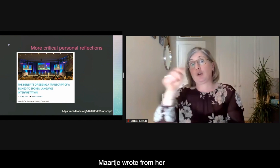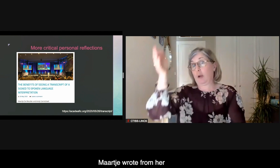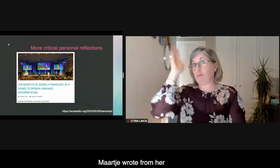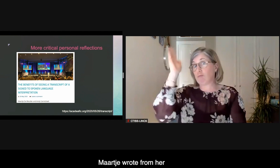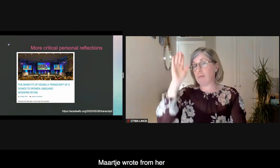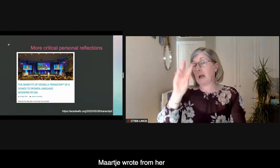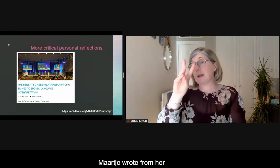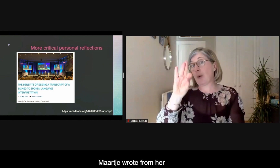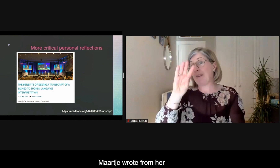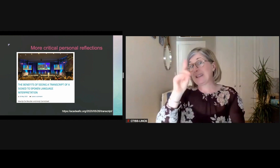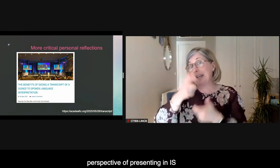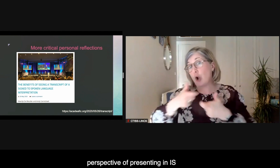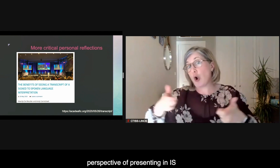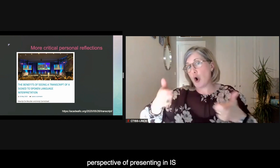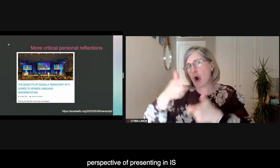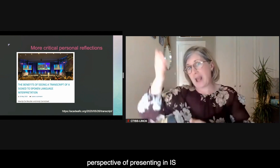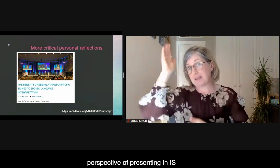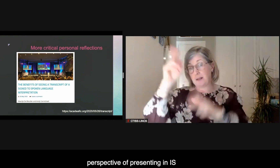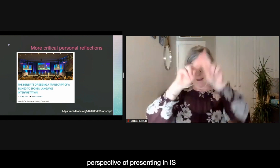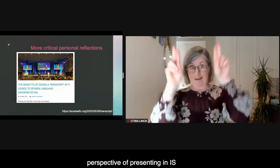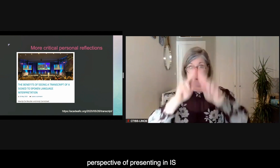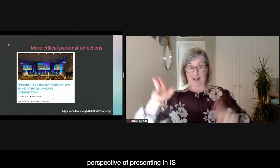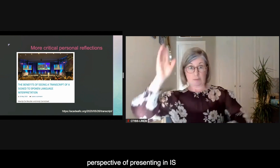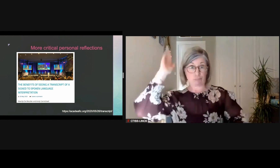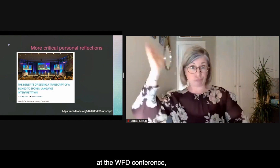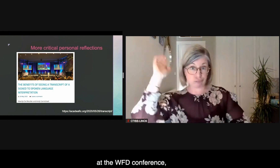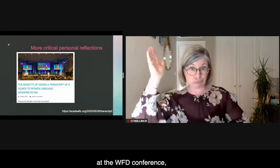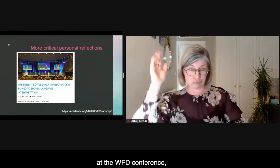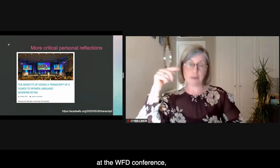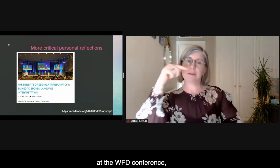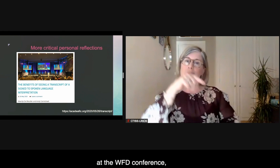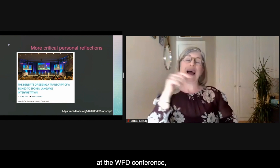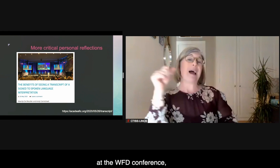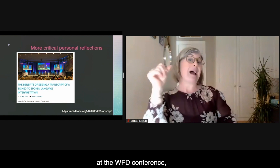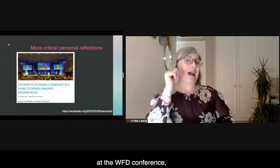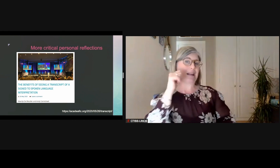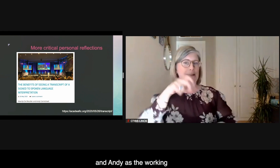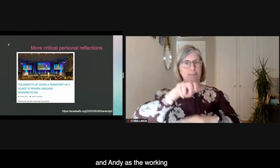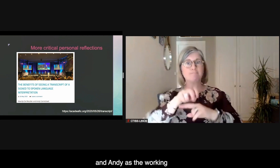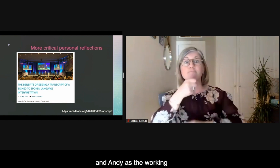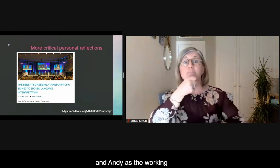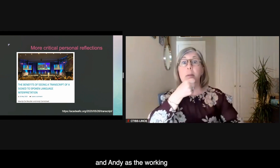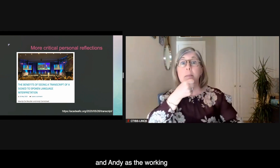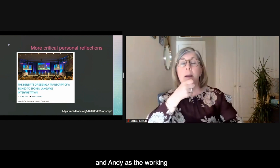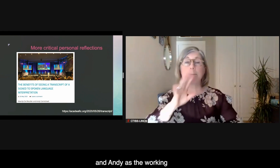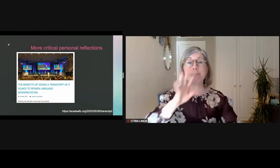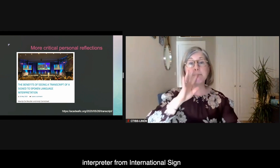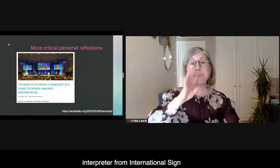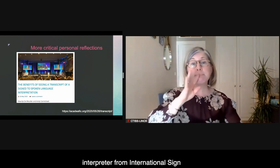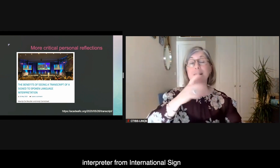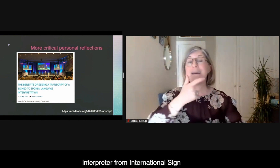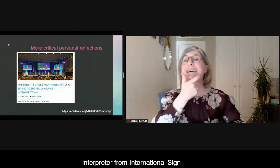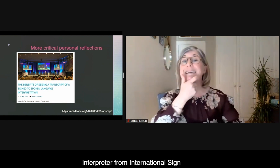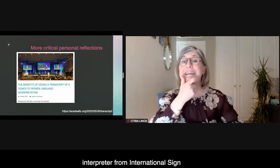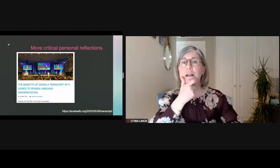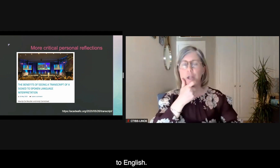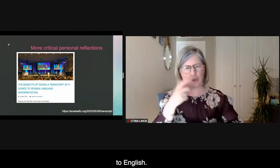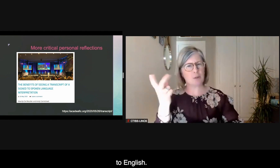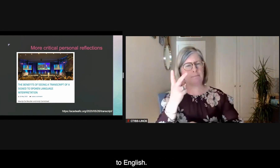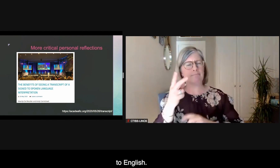Marta wrote from her experience of presenting an IS at the WFD conference, and Andy as the working interpreter from International